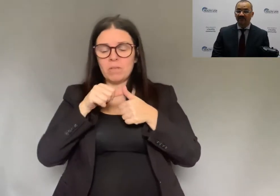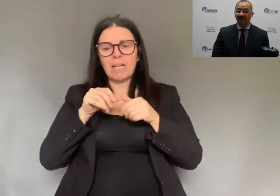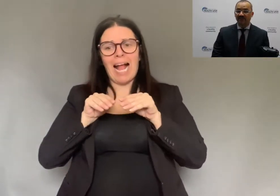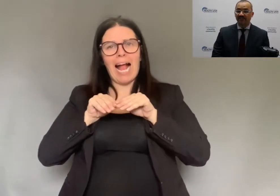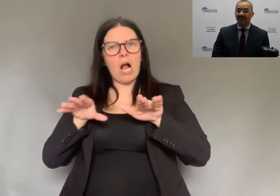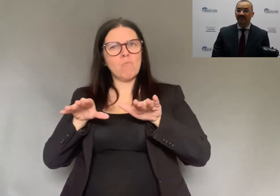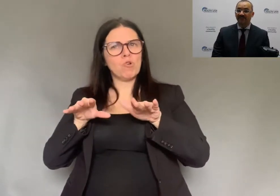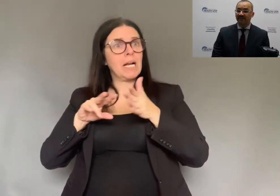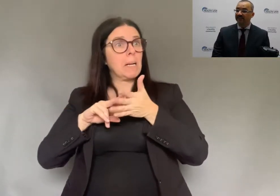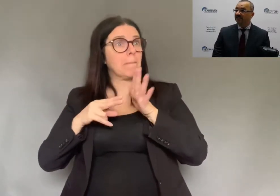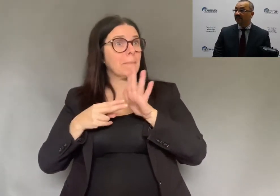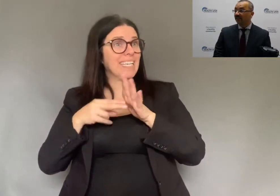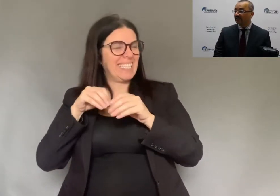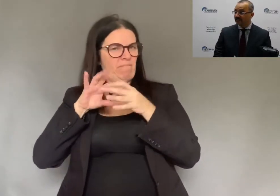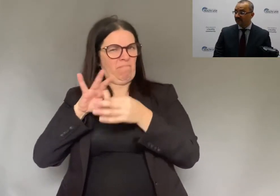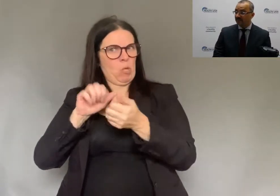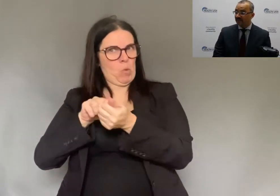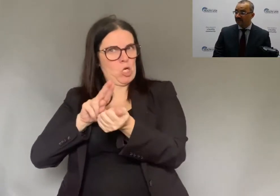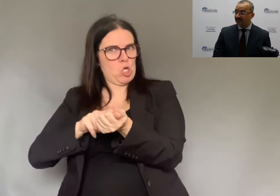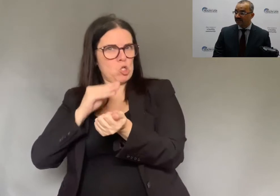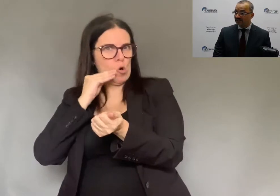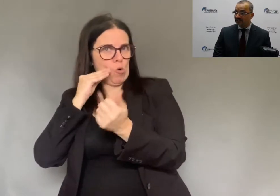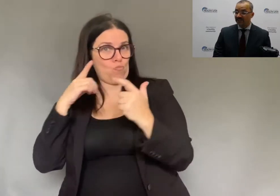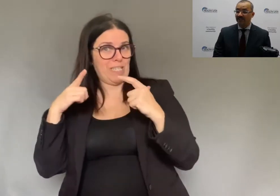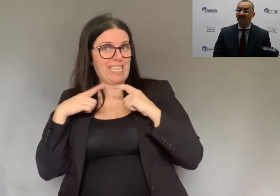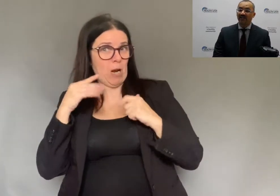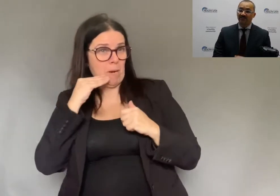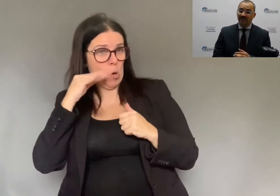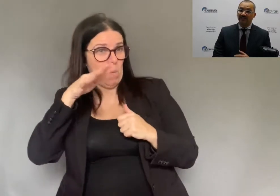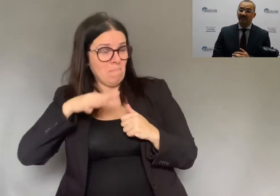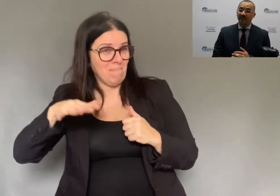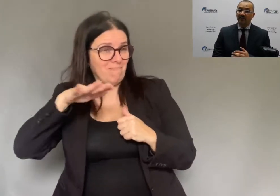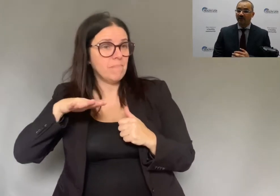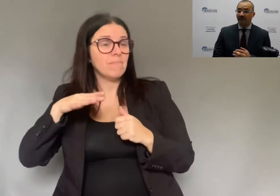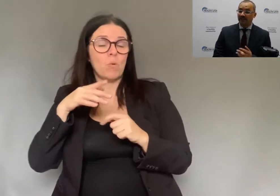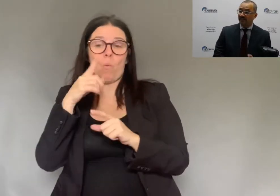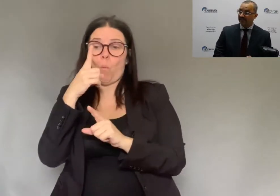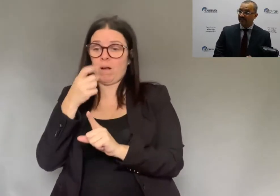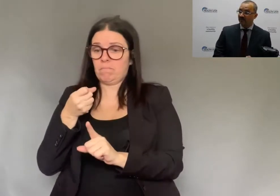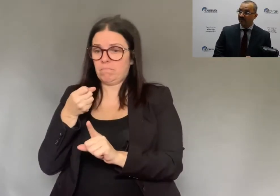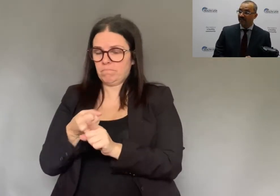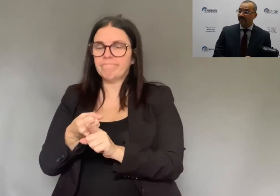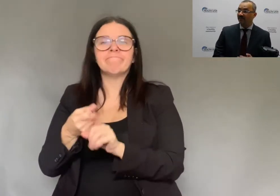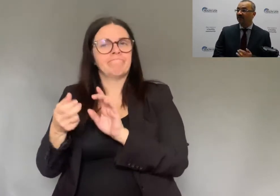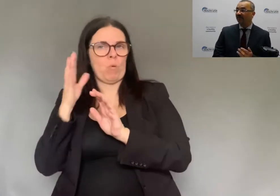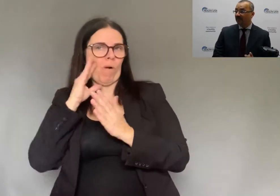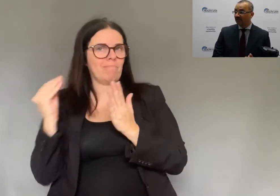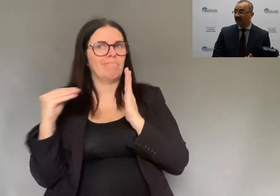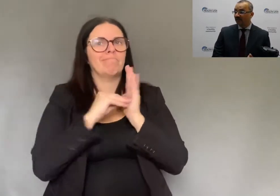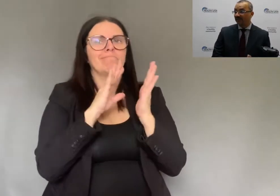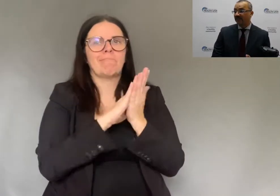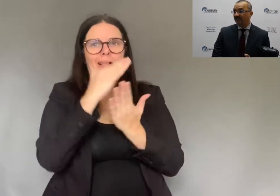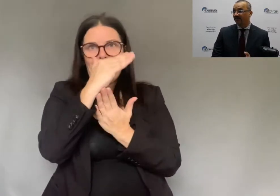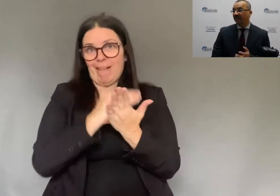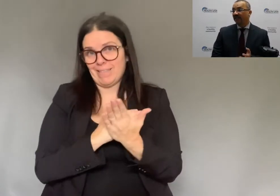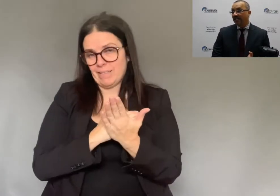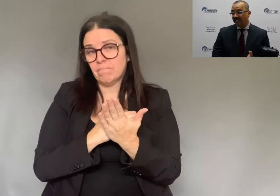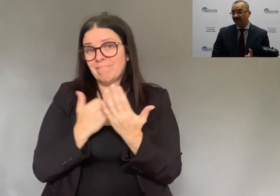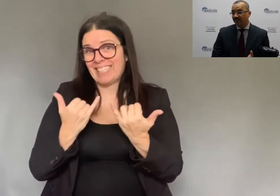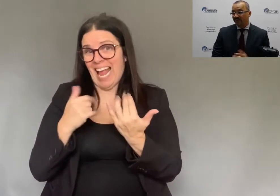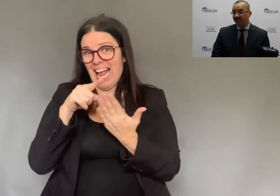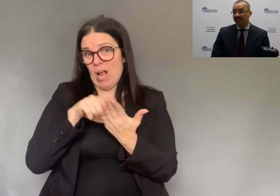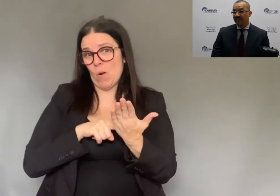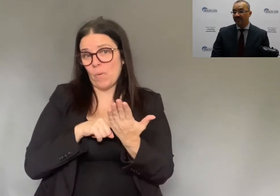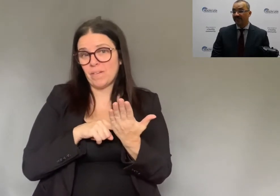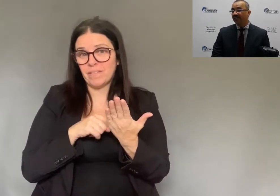people who are in these facilities are asymptomatic at this stage. So even though that they are asymptomatic, but if they come back positive, as per